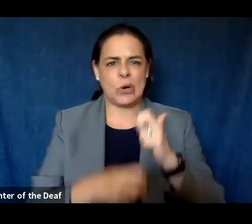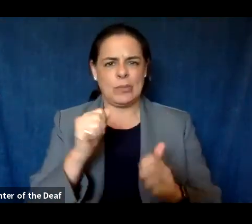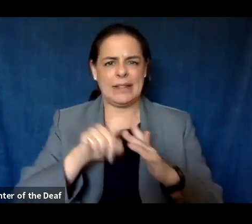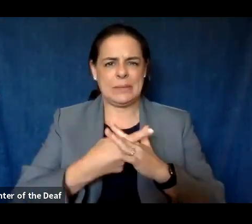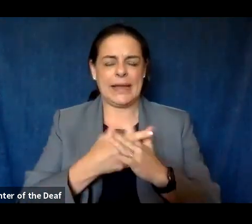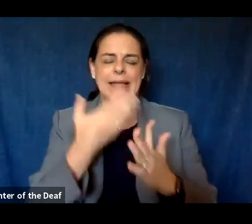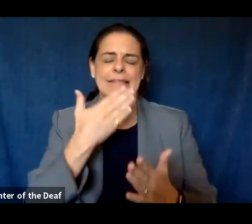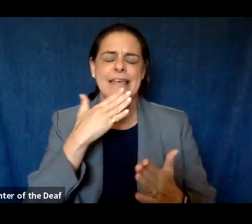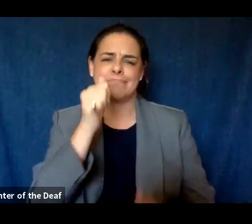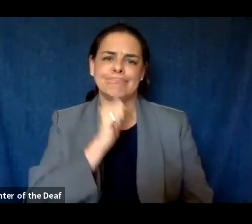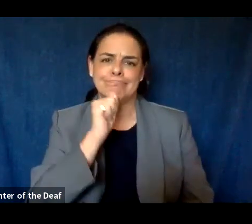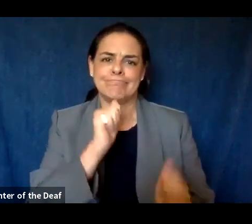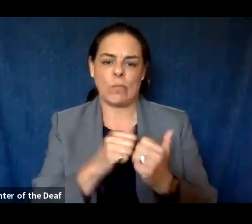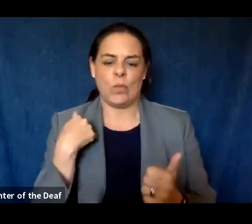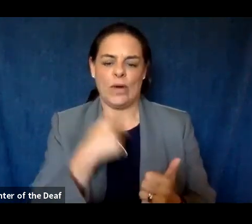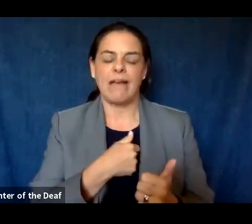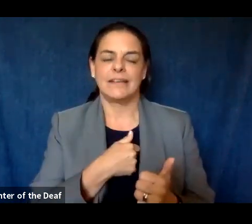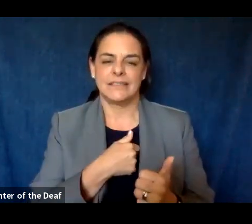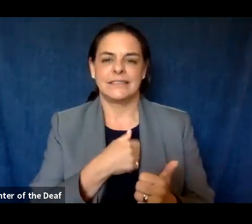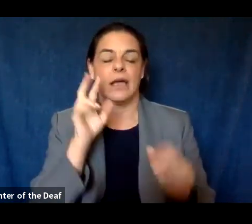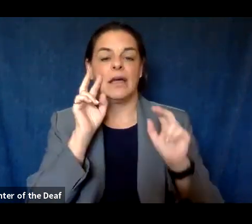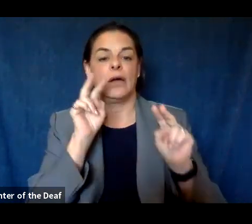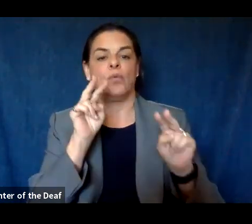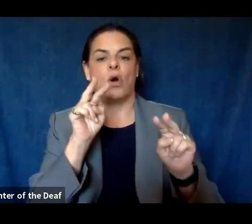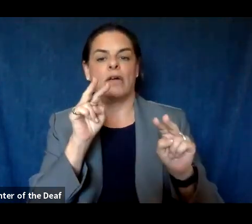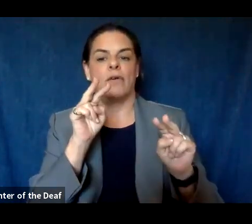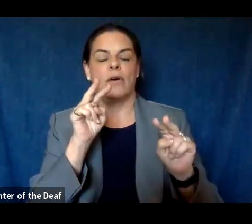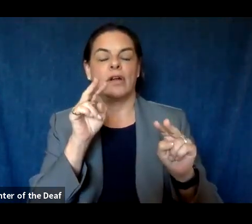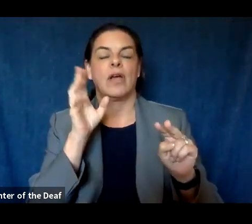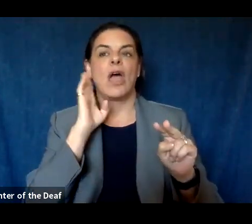Thanks for bearing with us and for your patience. And we'll work to get that recording